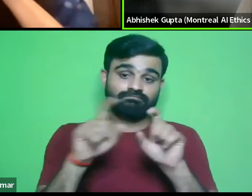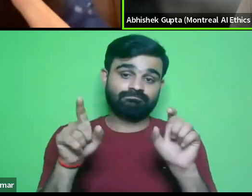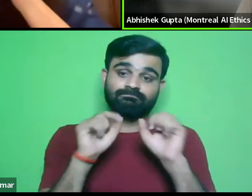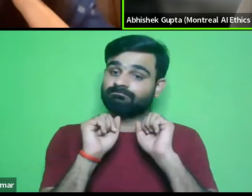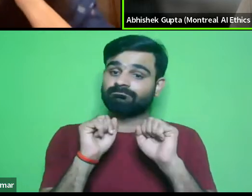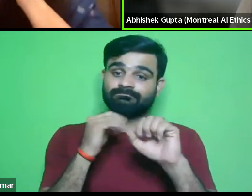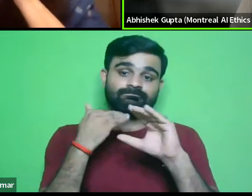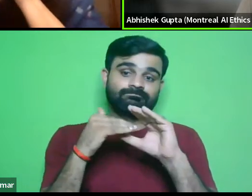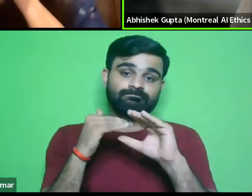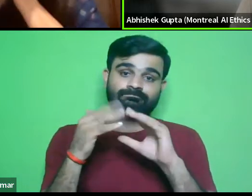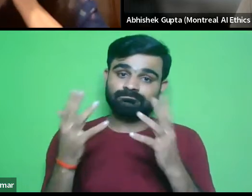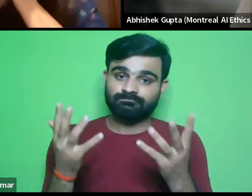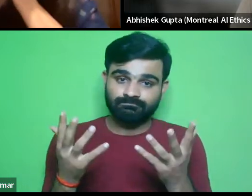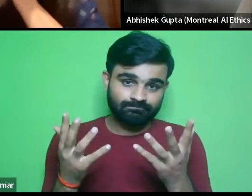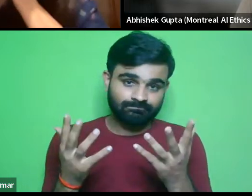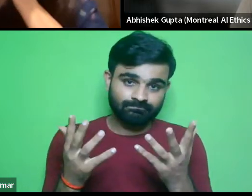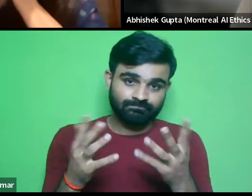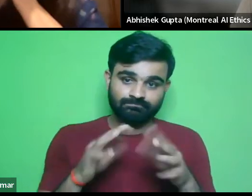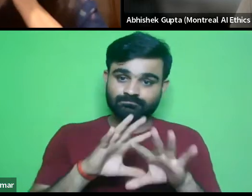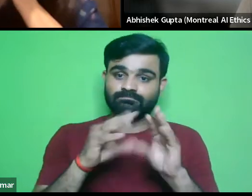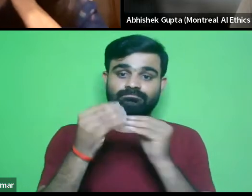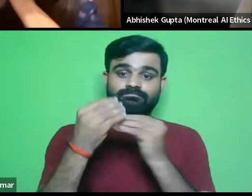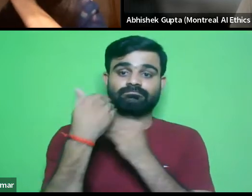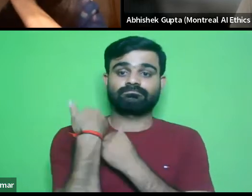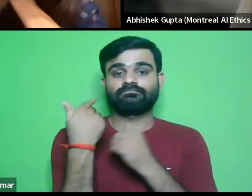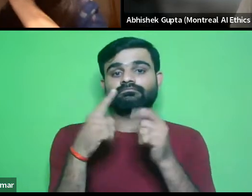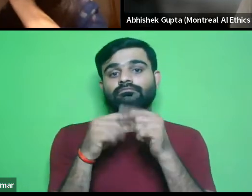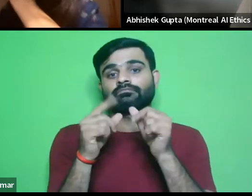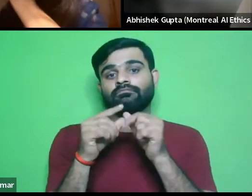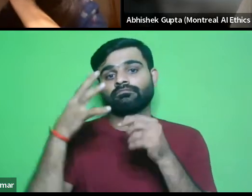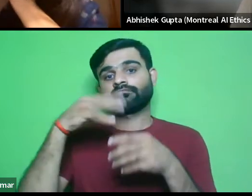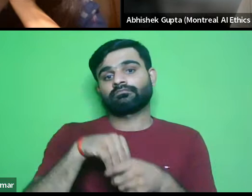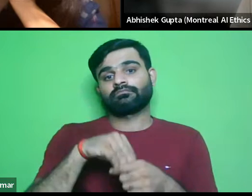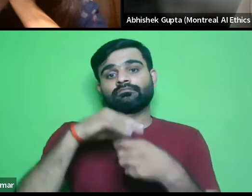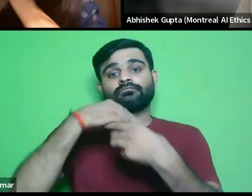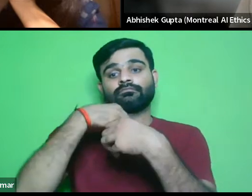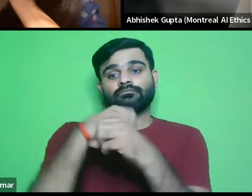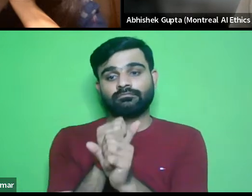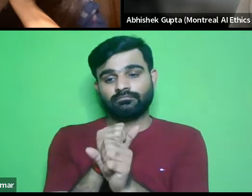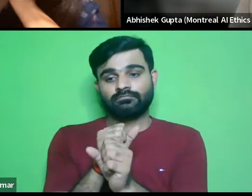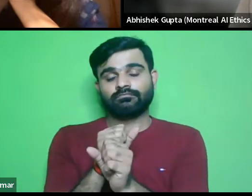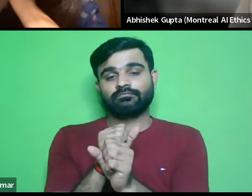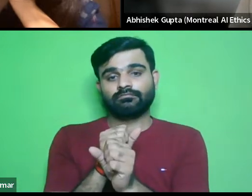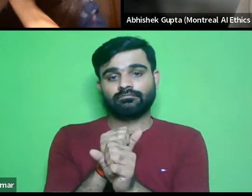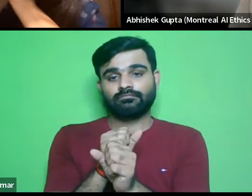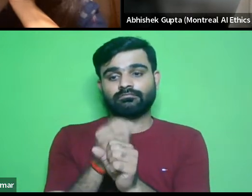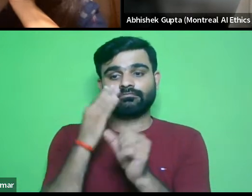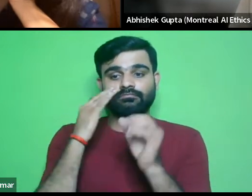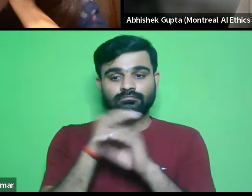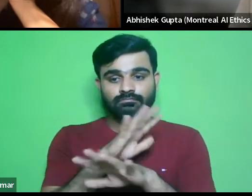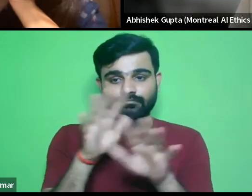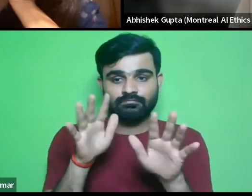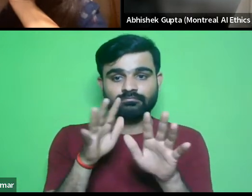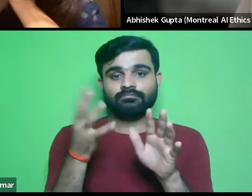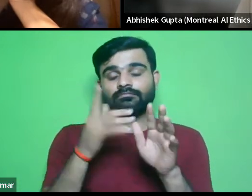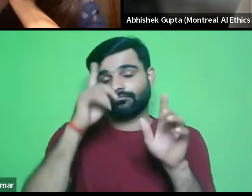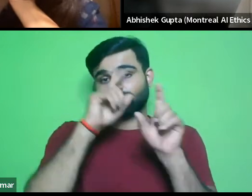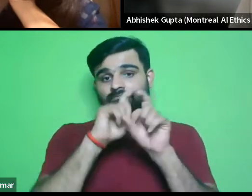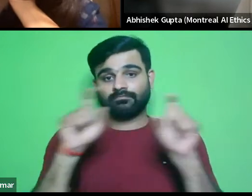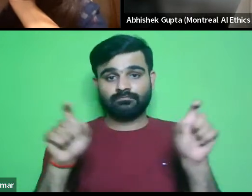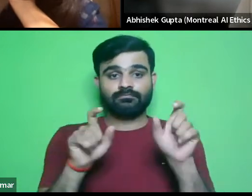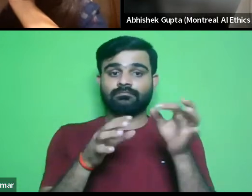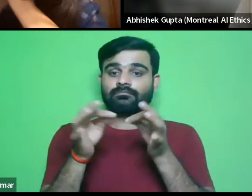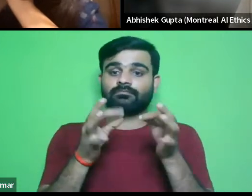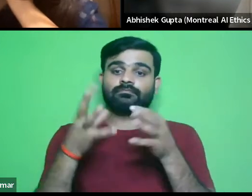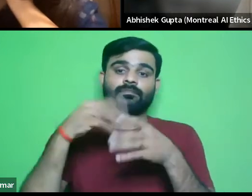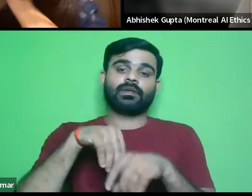nail what the ownership status of that data, which is created by inferences which clearly did not exist until